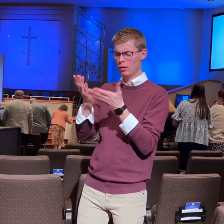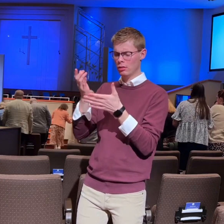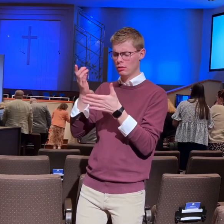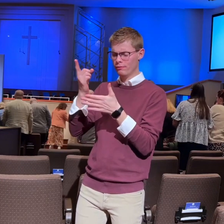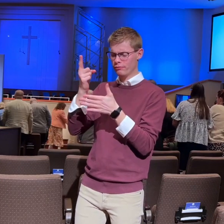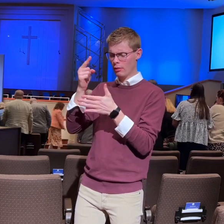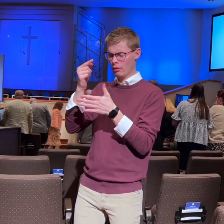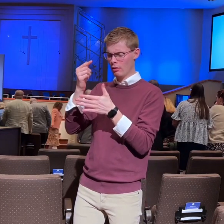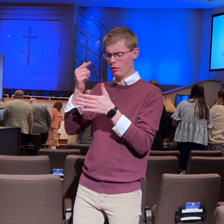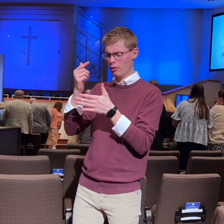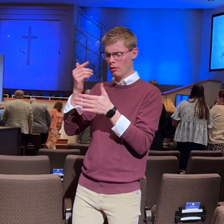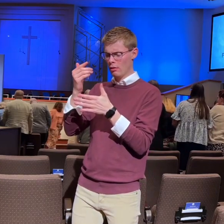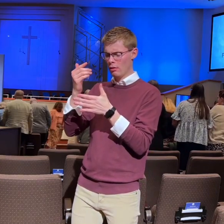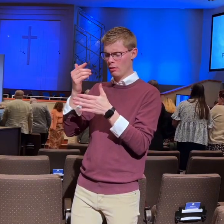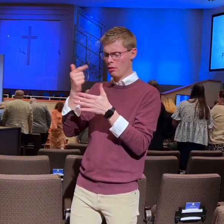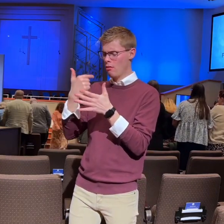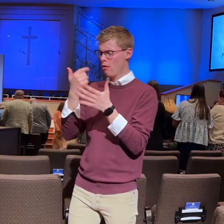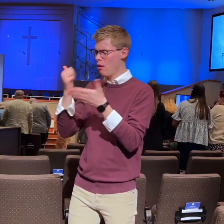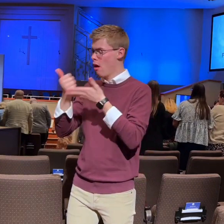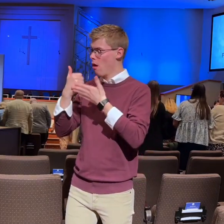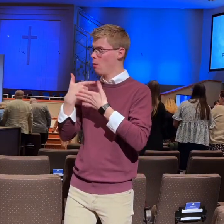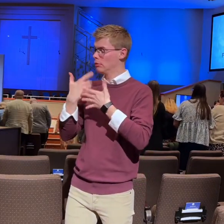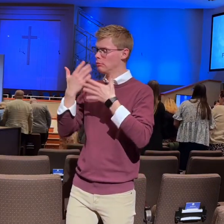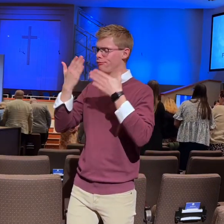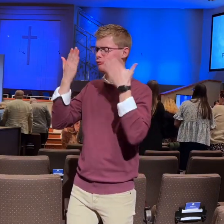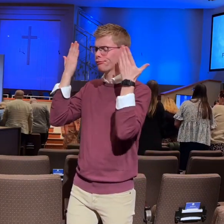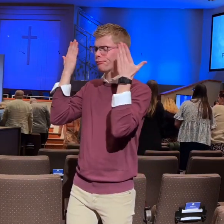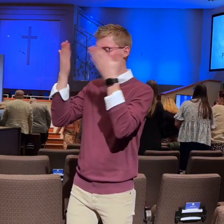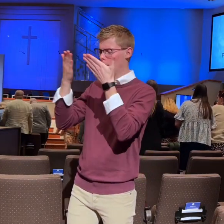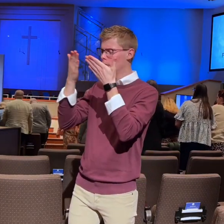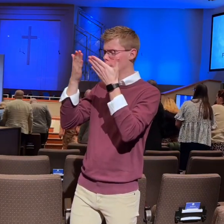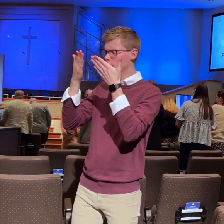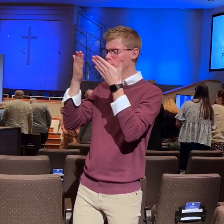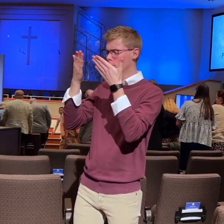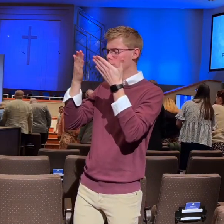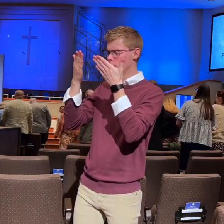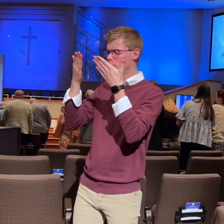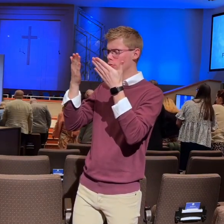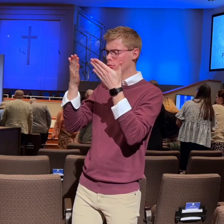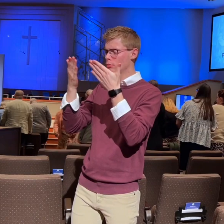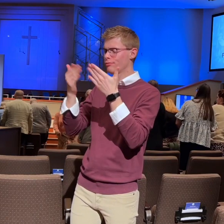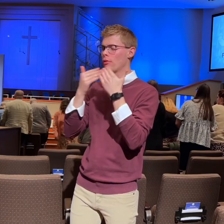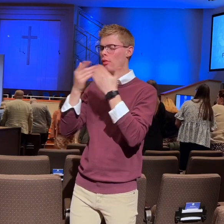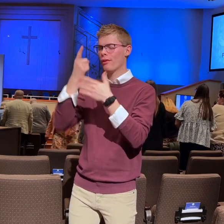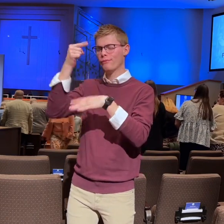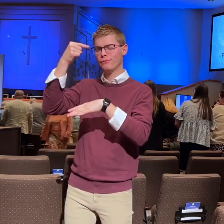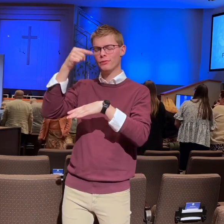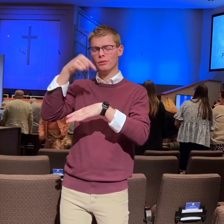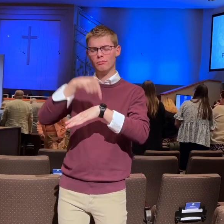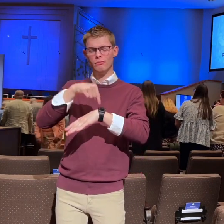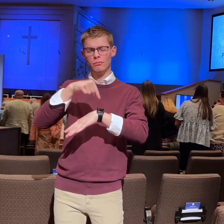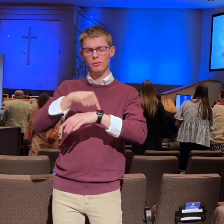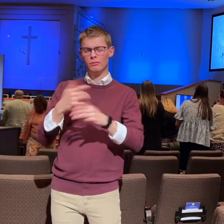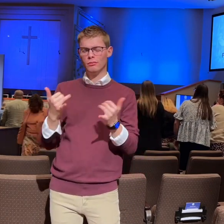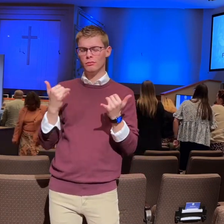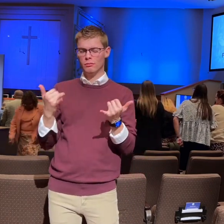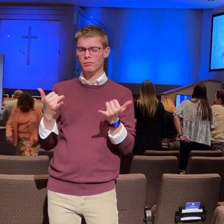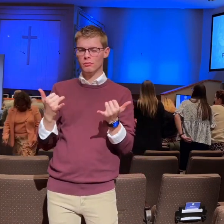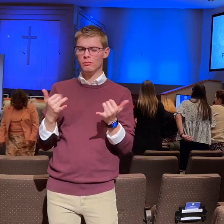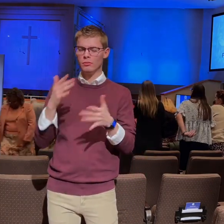Help us to hear it and to heed it. And, Father, we'll thank you for this time tonight. In Jesus' name I pray.